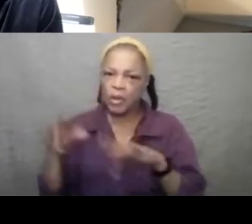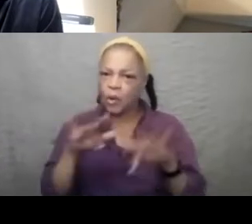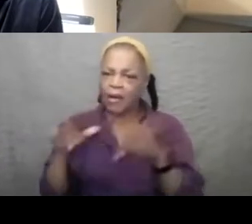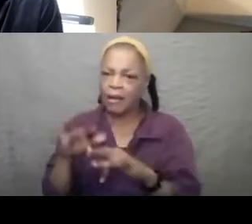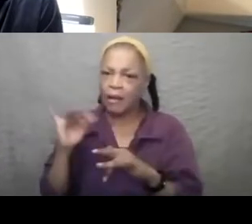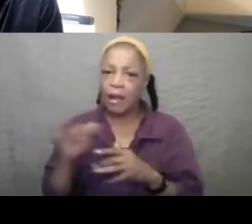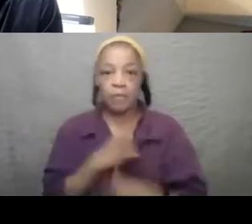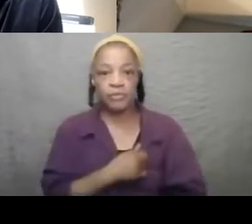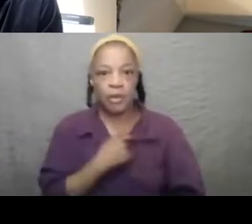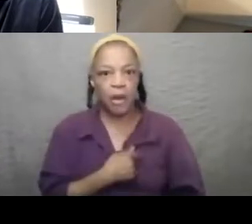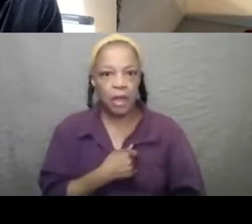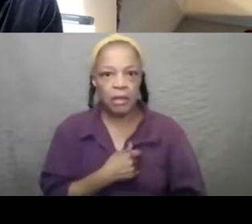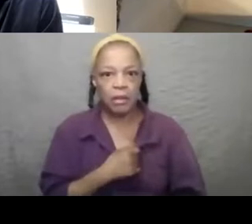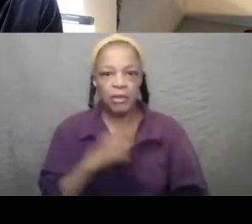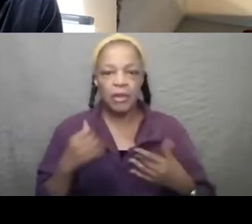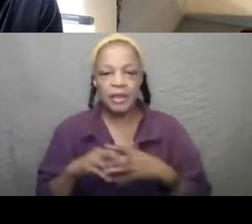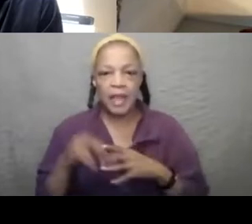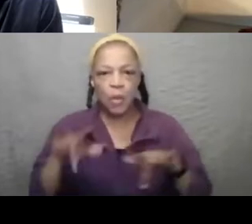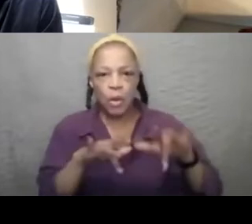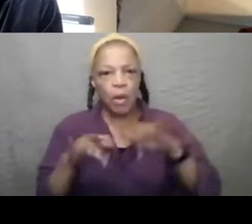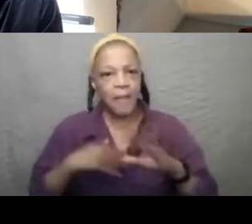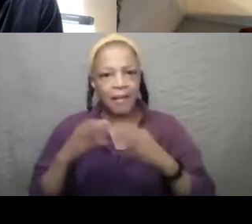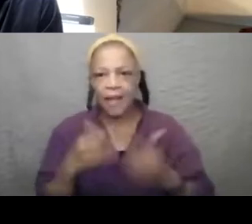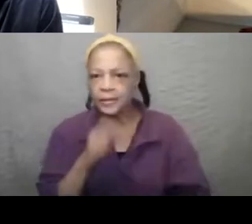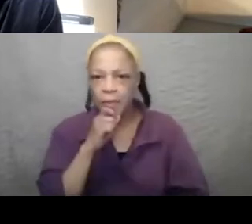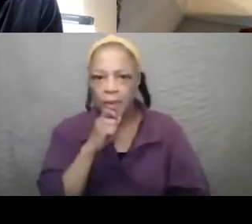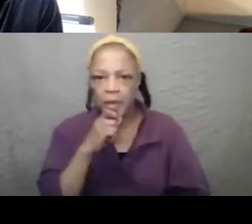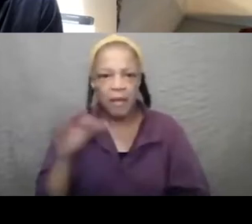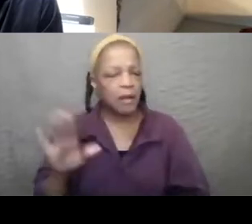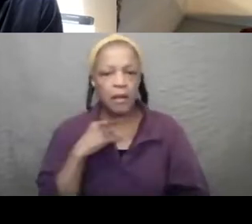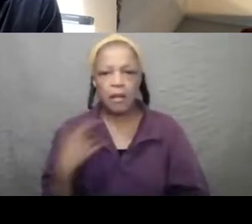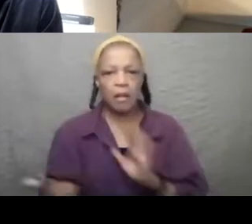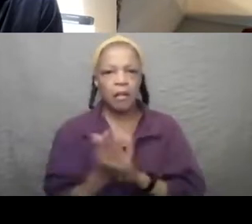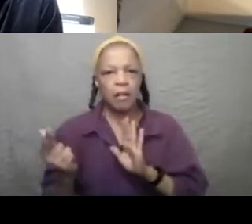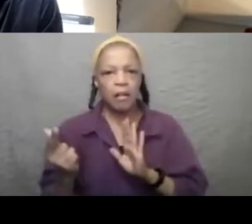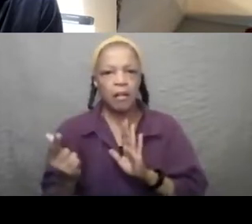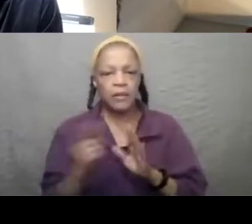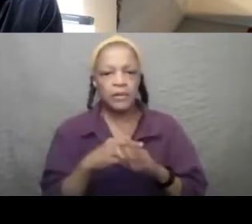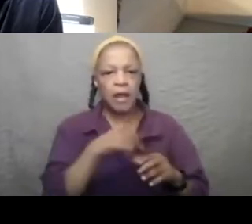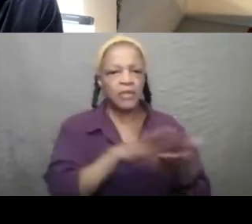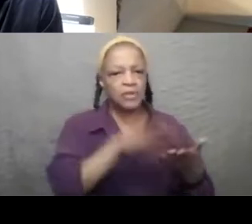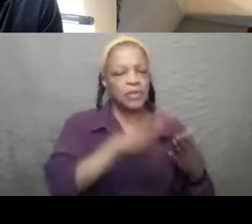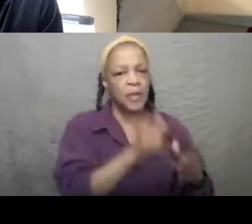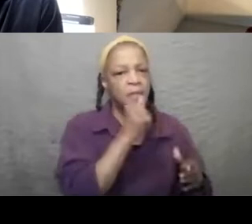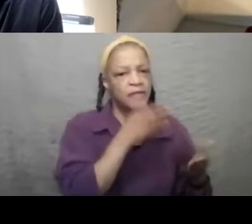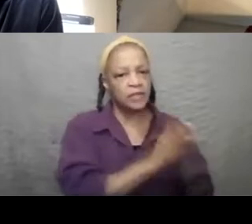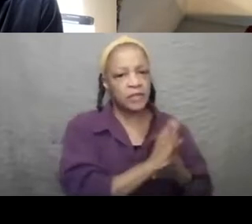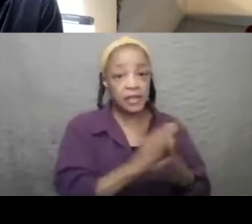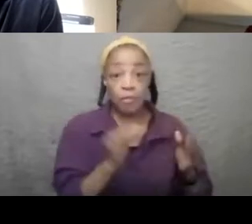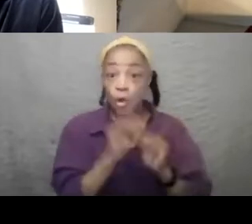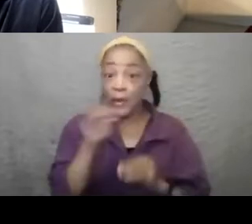I'm sorry, you can't audio record in my class. That violates the rights of other students to privacy. Do you have any more